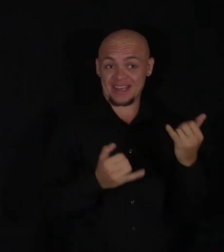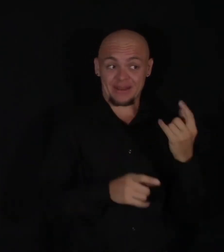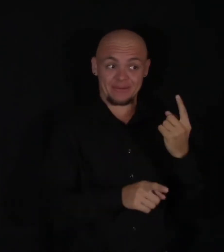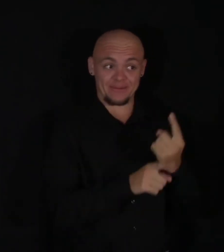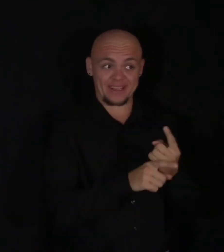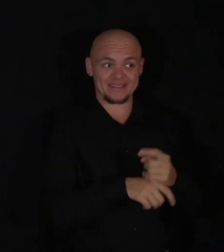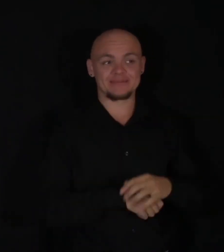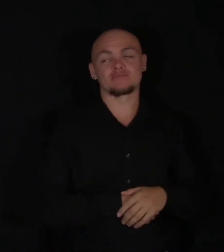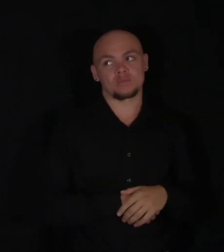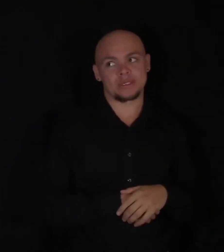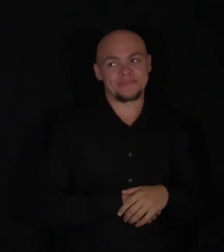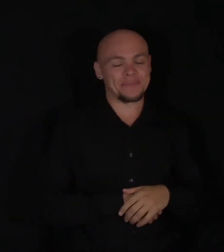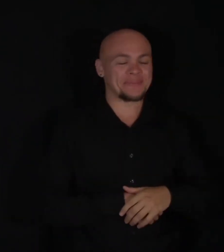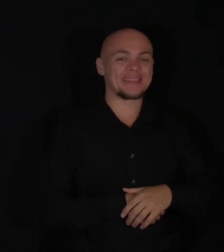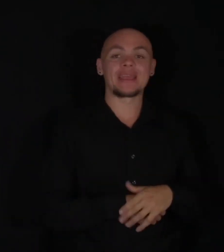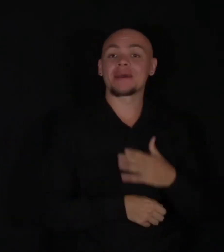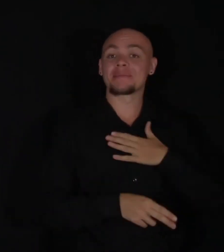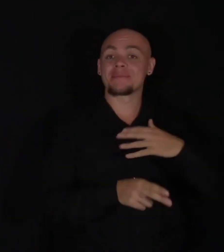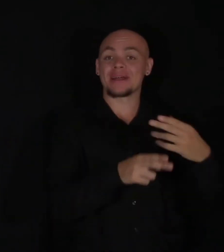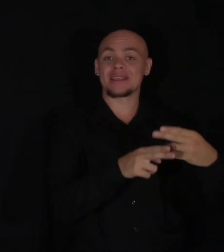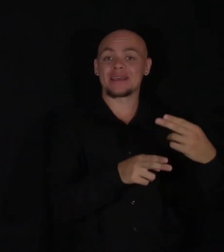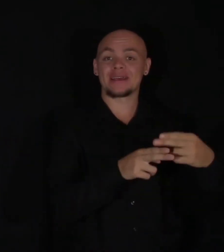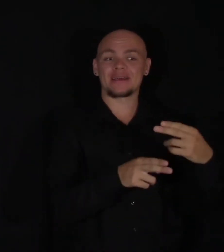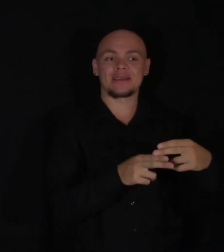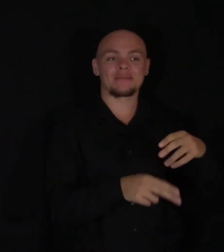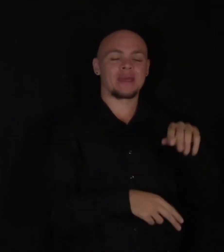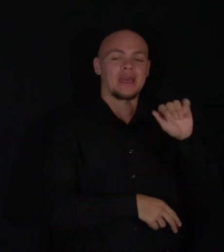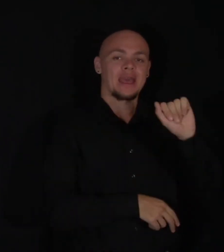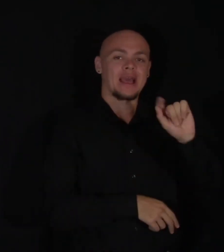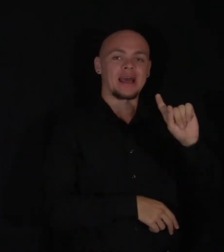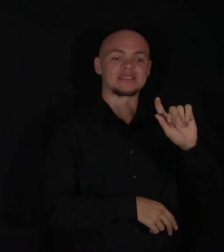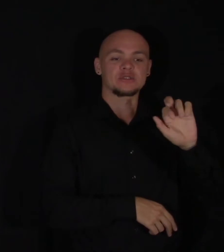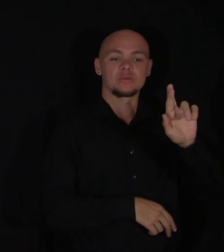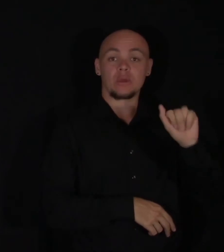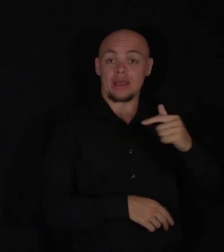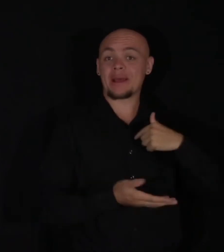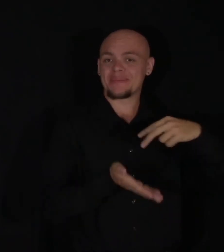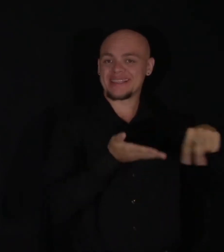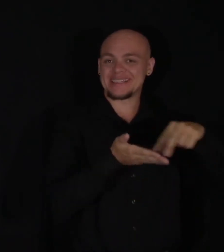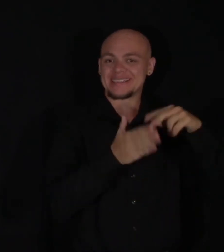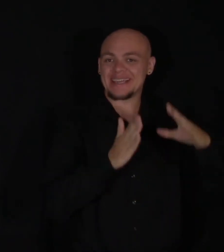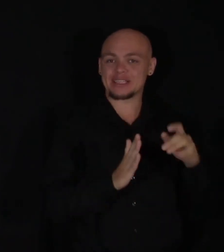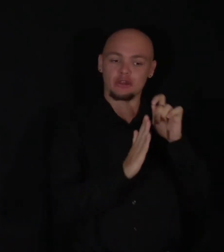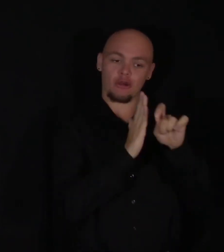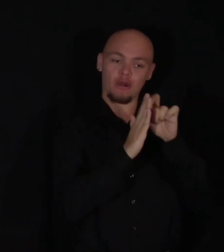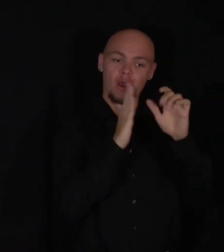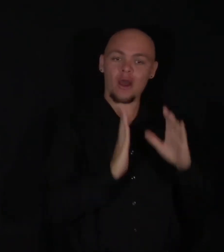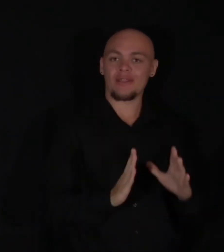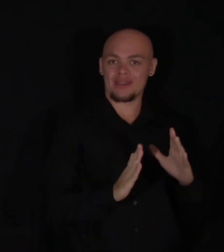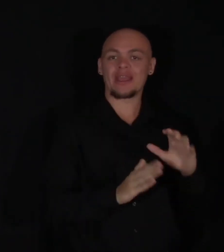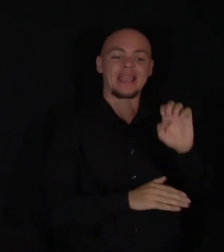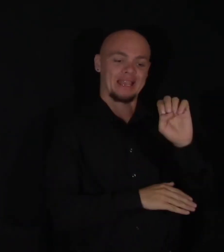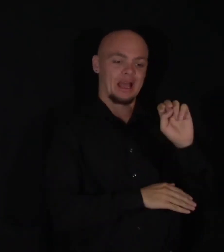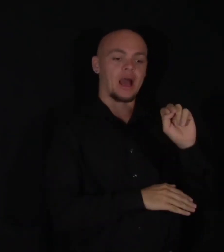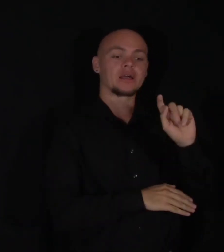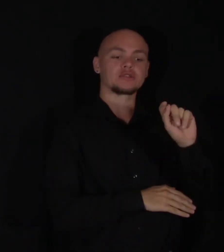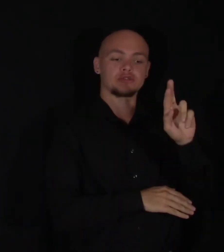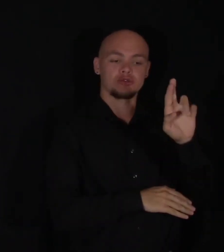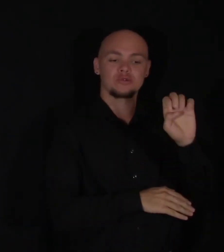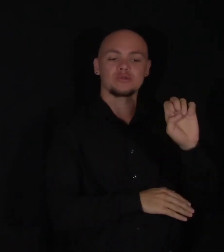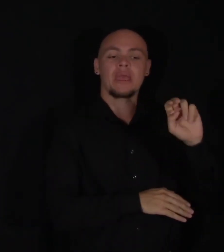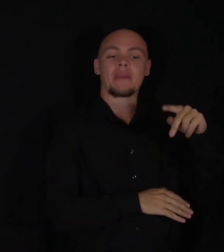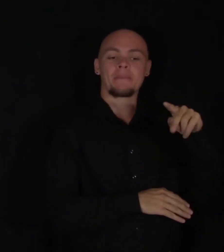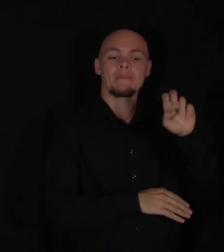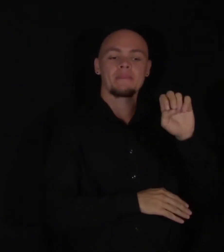right. My name is Chen Lizra. I'm a dancer, author, and an entrepreneur. I